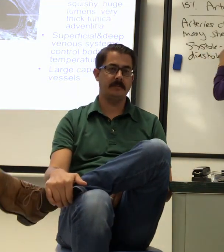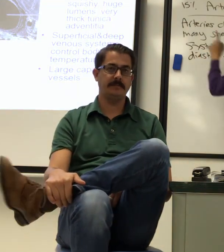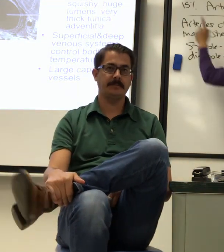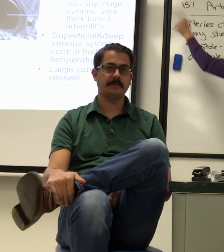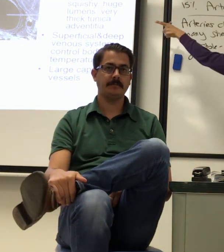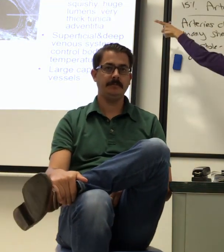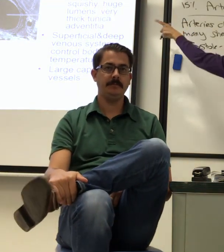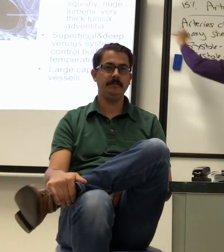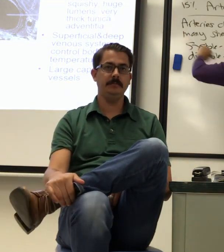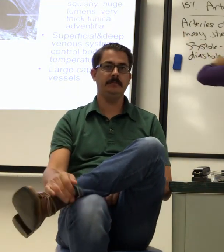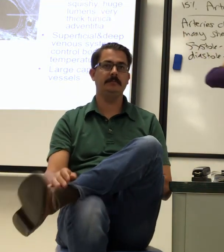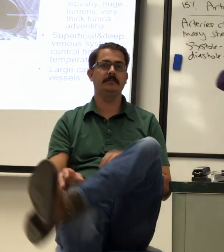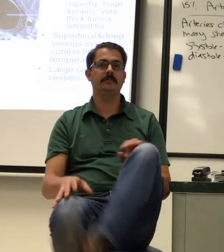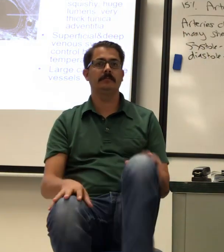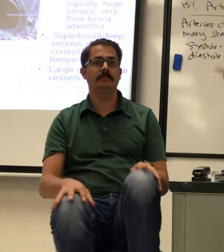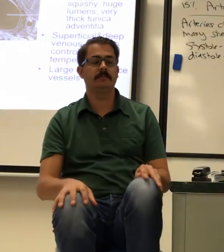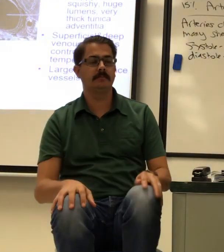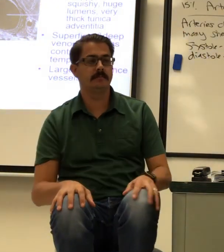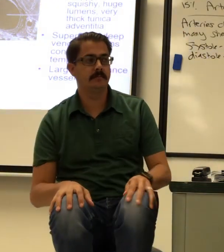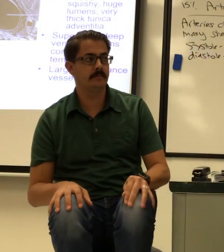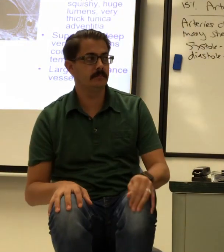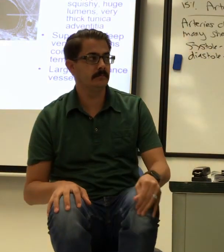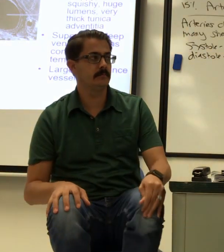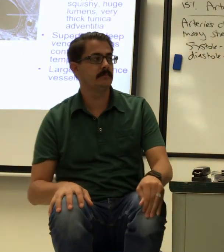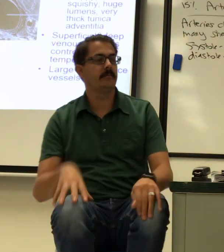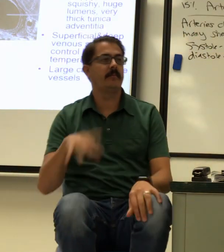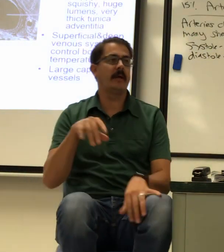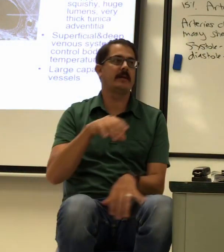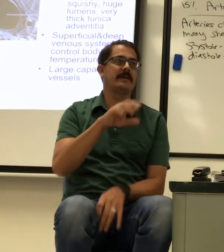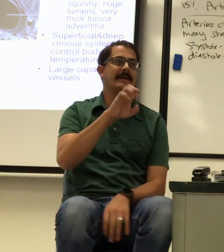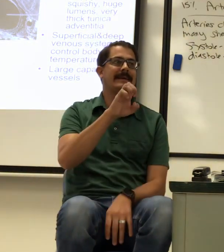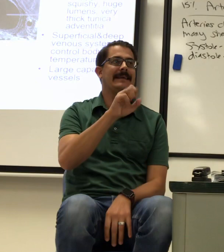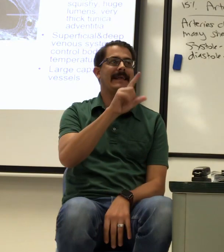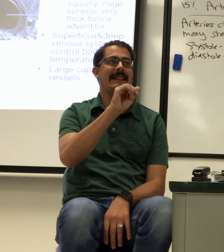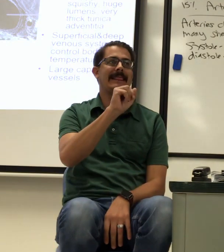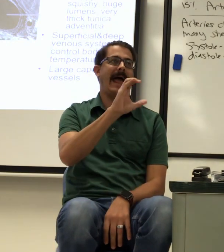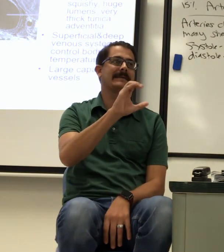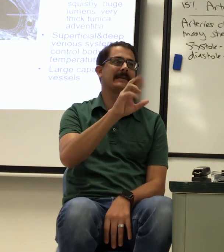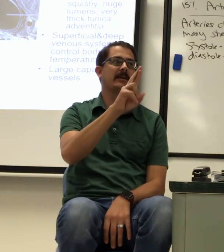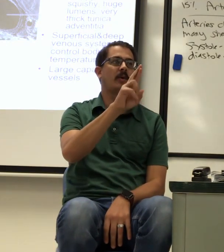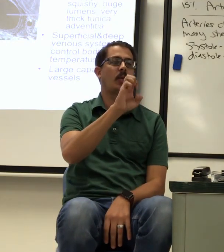we see this, what I have on the slide, this elastic recoil.